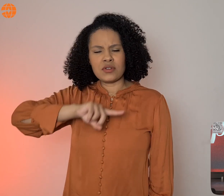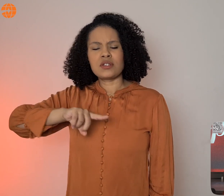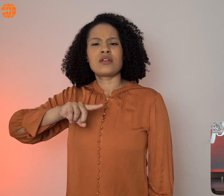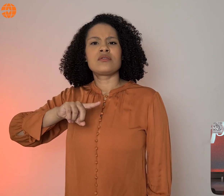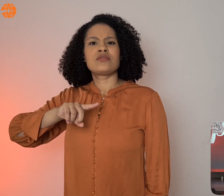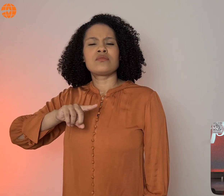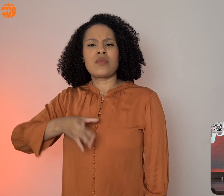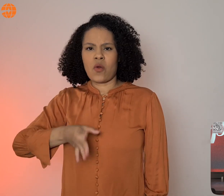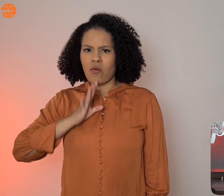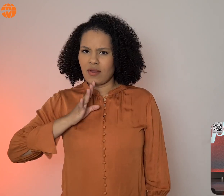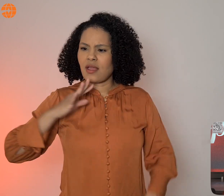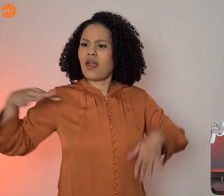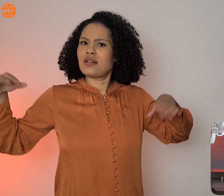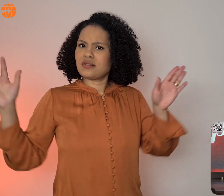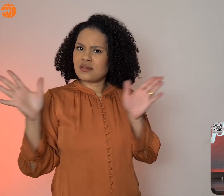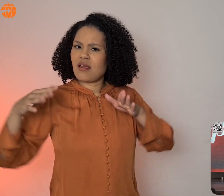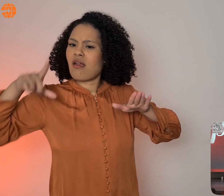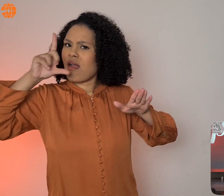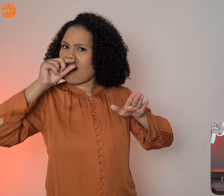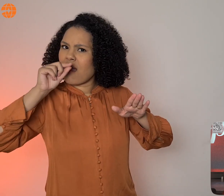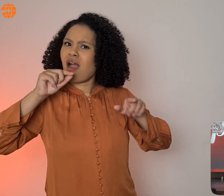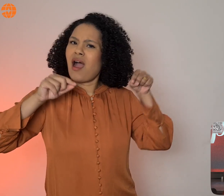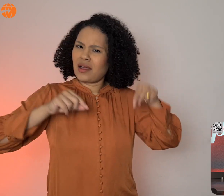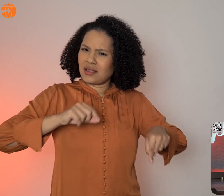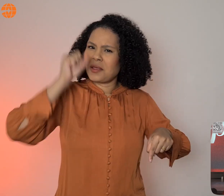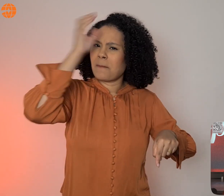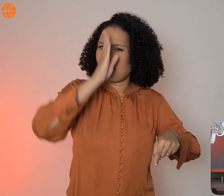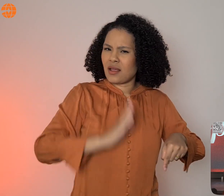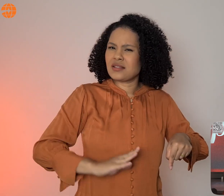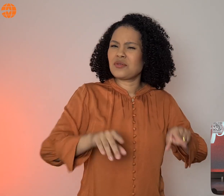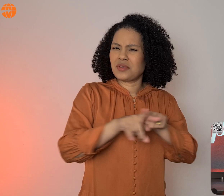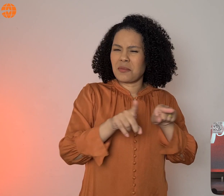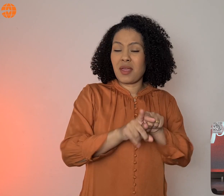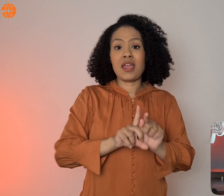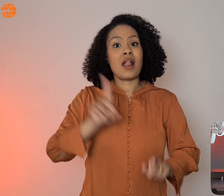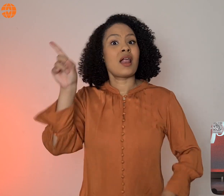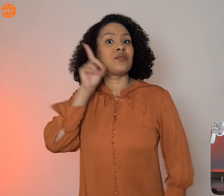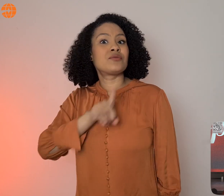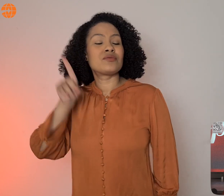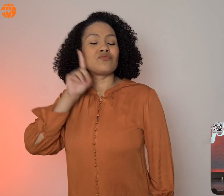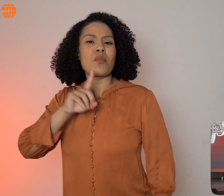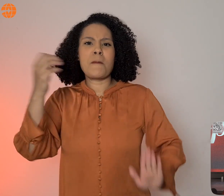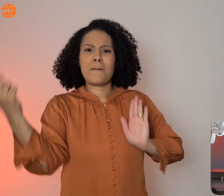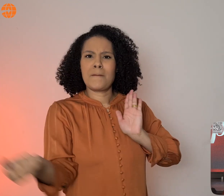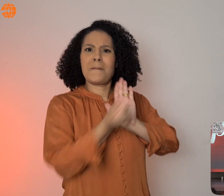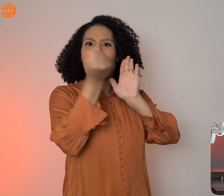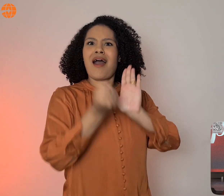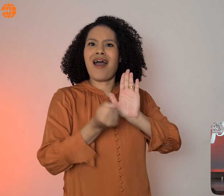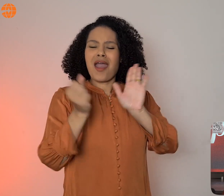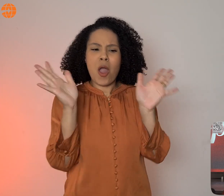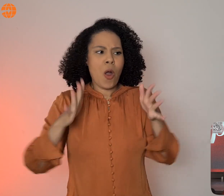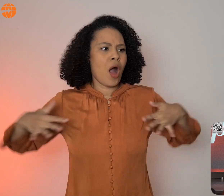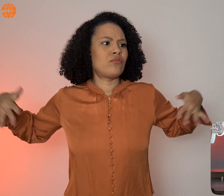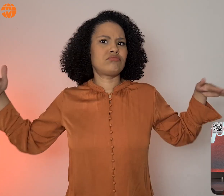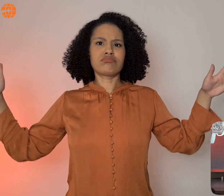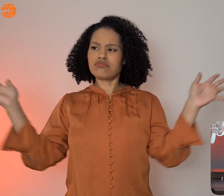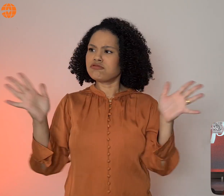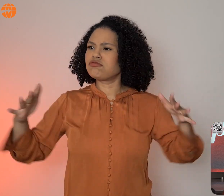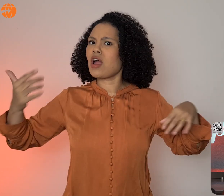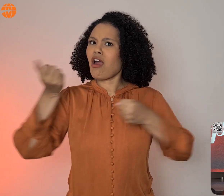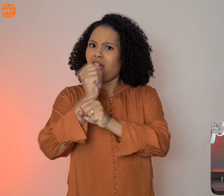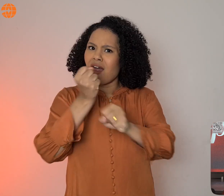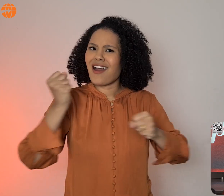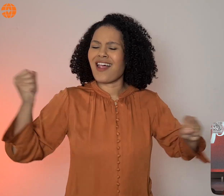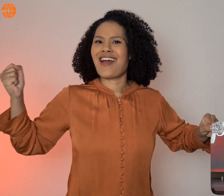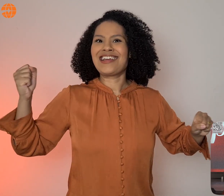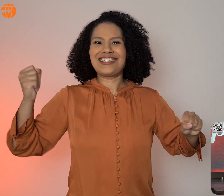Unidos, eu acredito que vocês também têm águias aqui no Brasil. Big, beautiful, and large birds. They're our national symbol. Eles são pássaros muito grandes